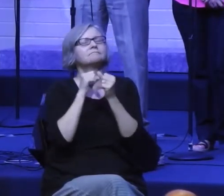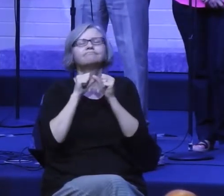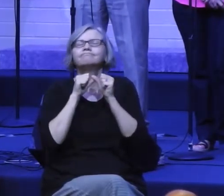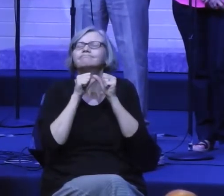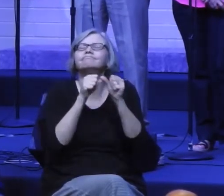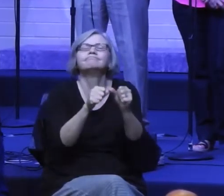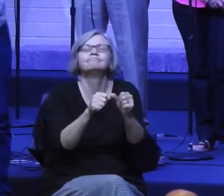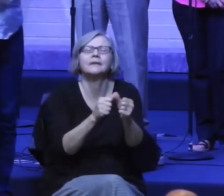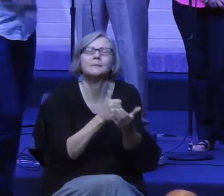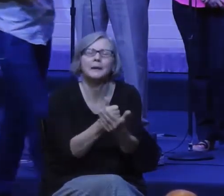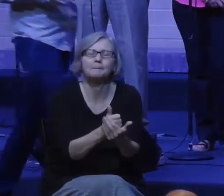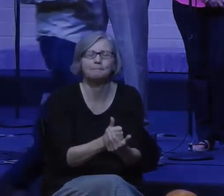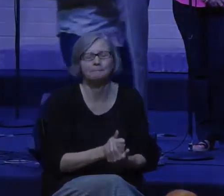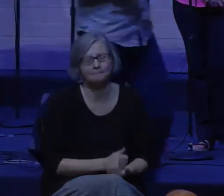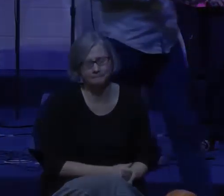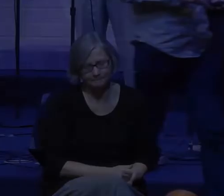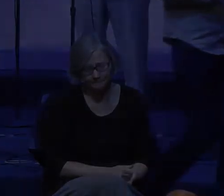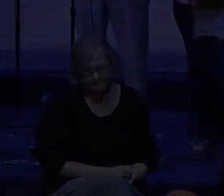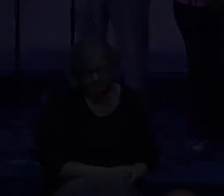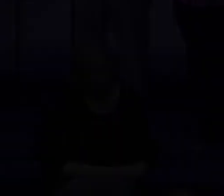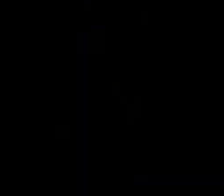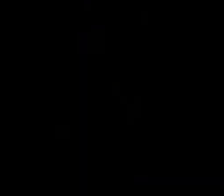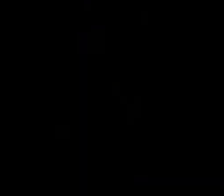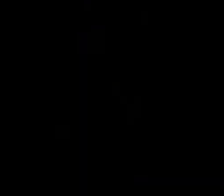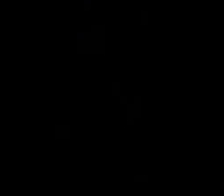We pray that you help us, Lord. We pray that you help us. We pray that you give